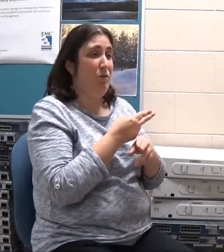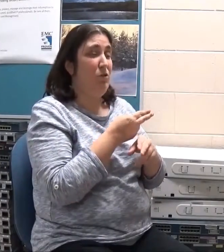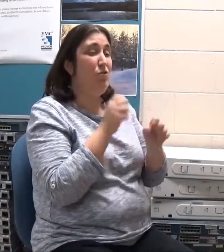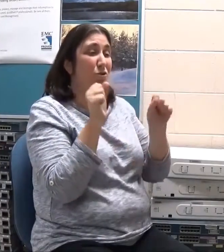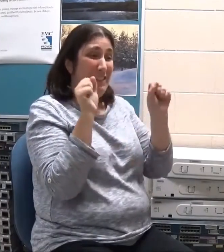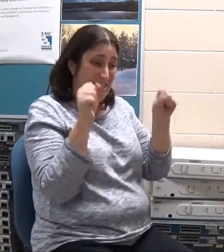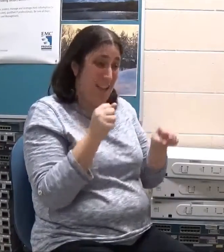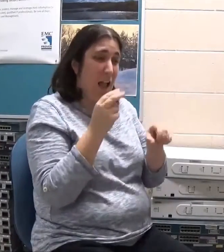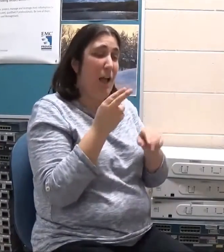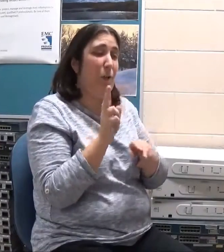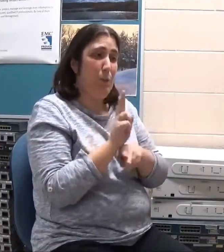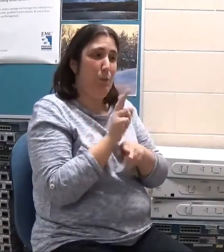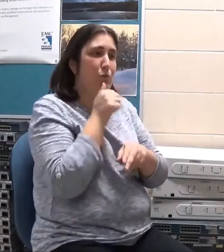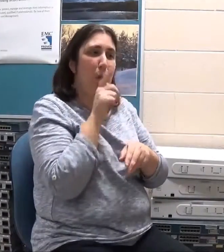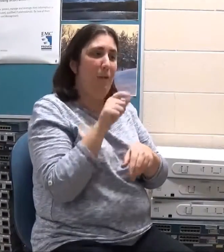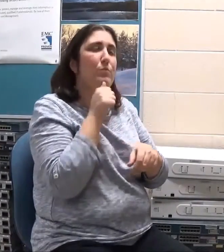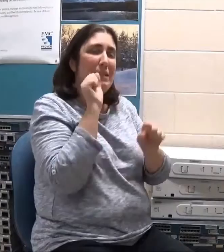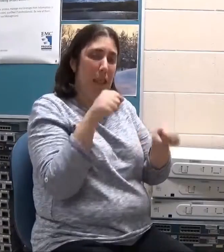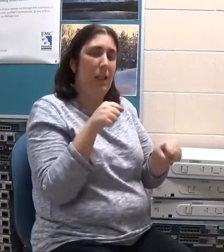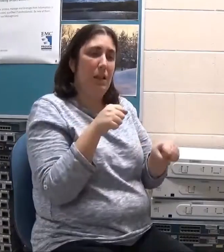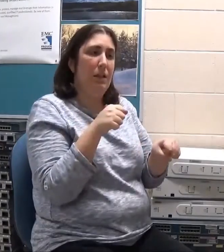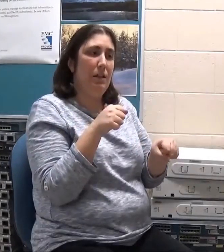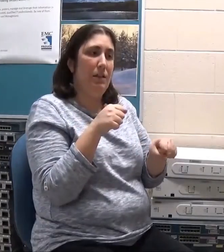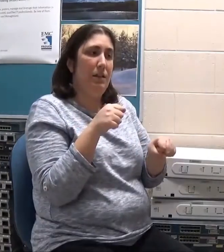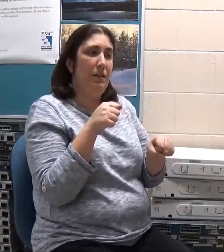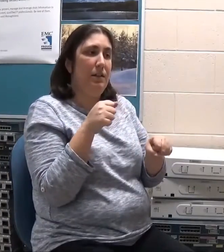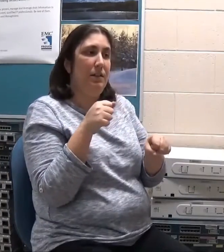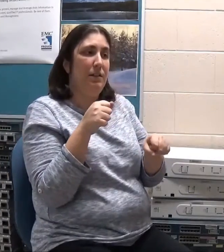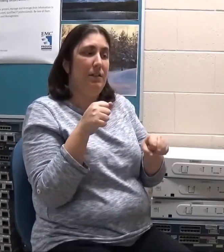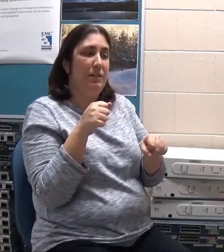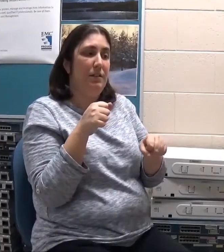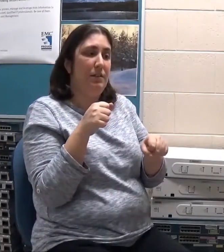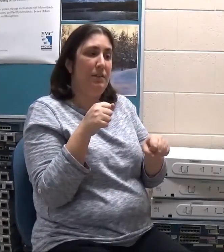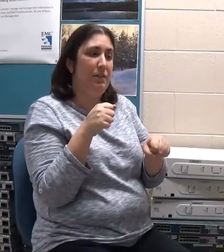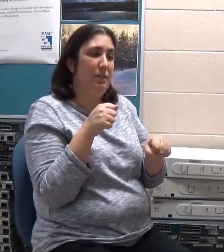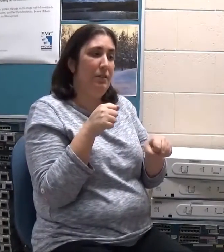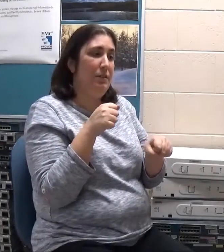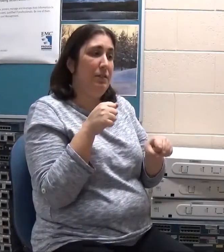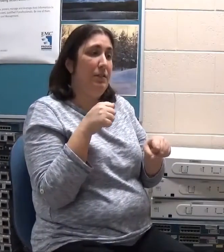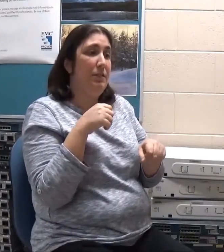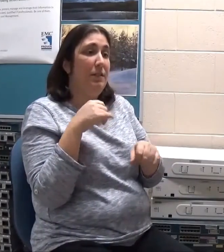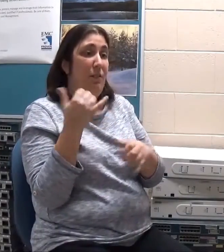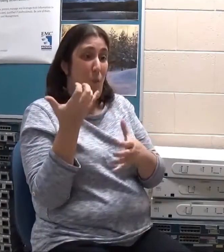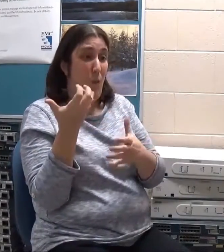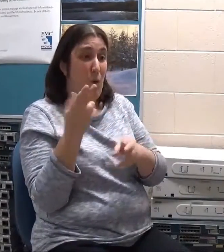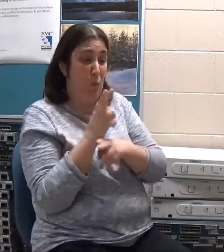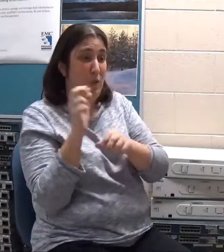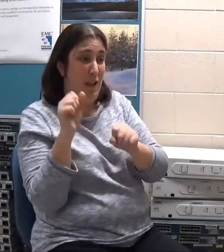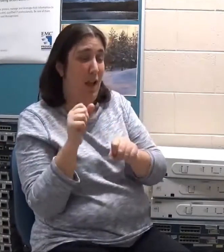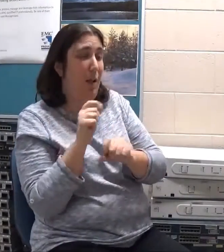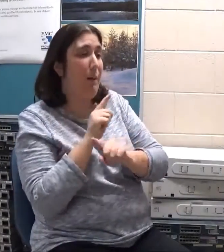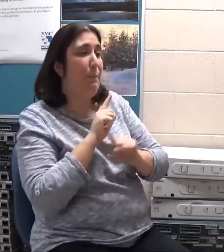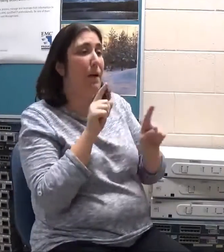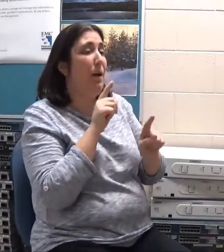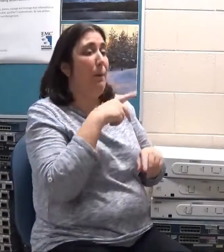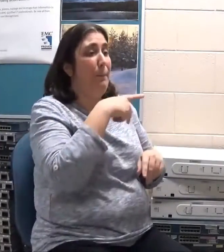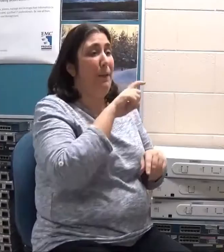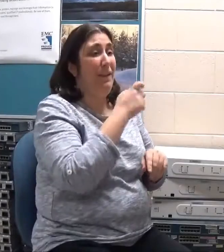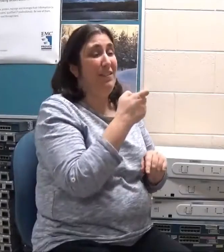the interface, we will get an IP address, but it won't get a default route. The PIX will not get a default route from the